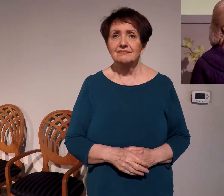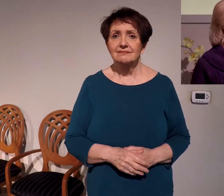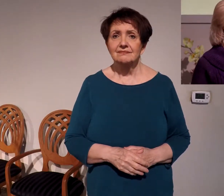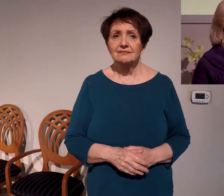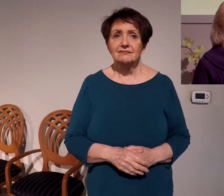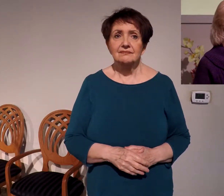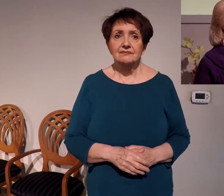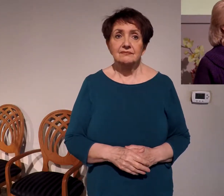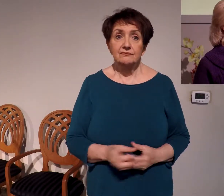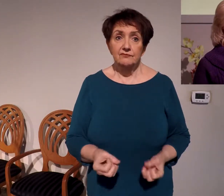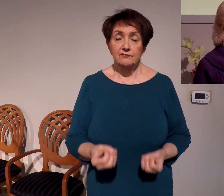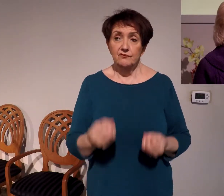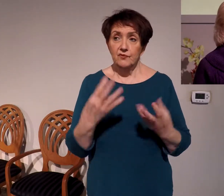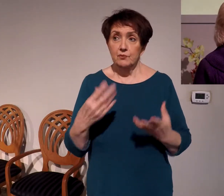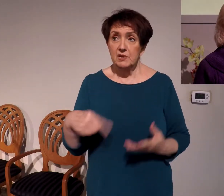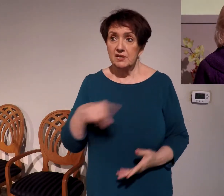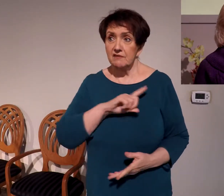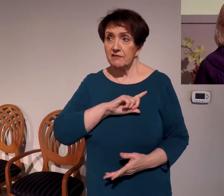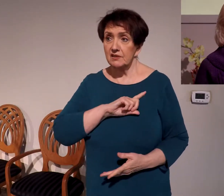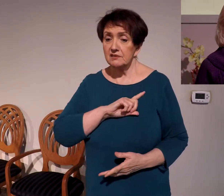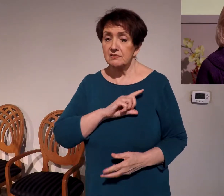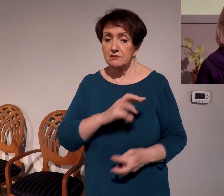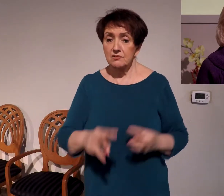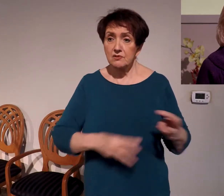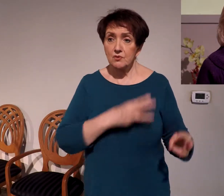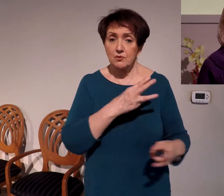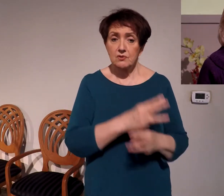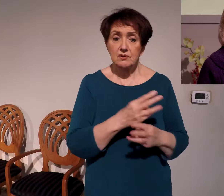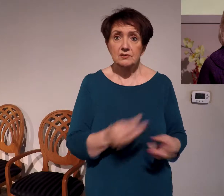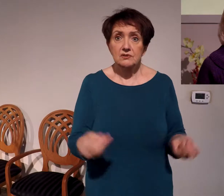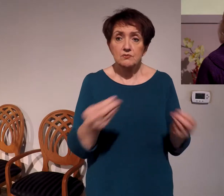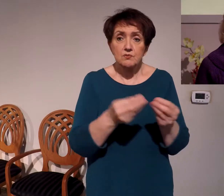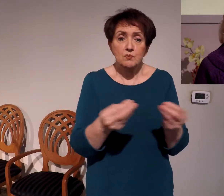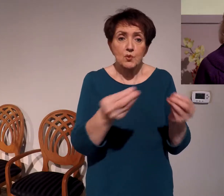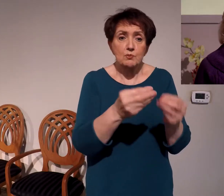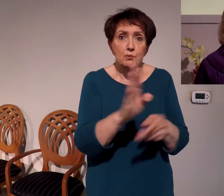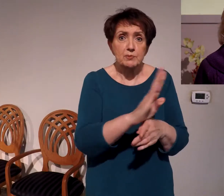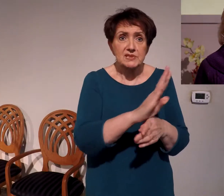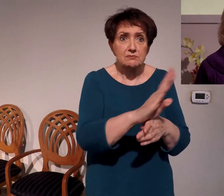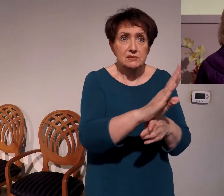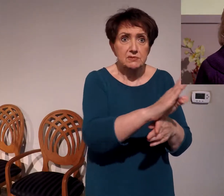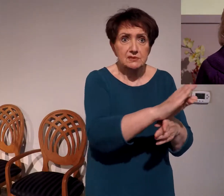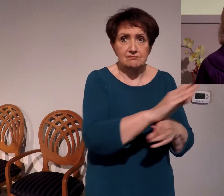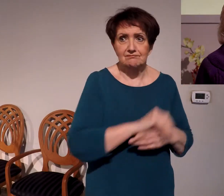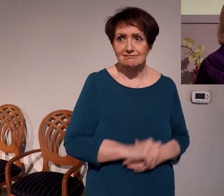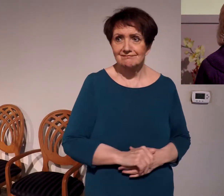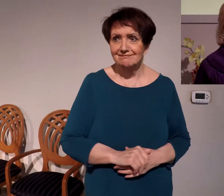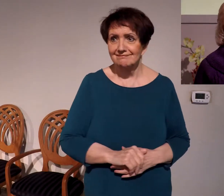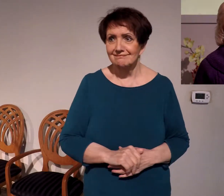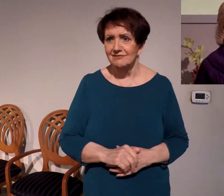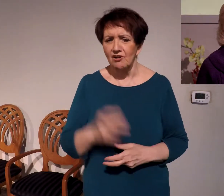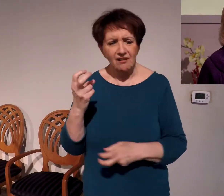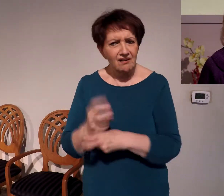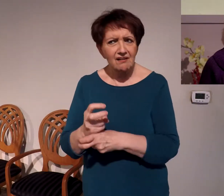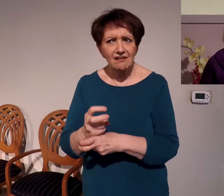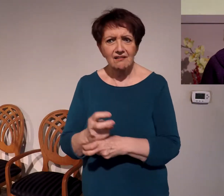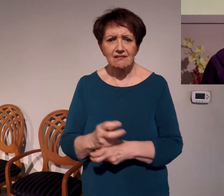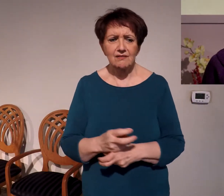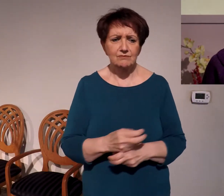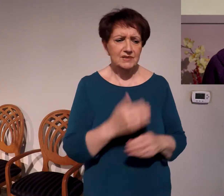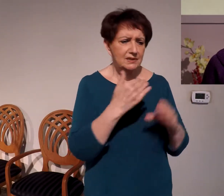for many of us, the world is more and more busy, complicated, traffic,